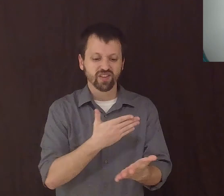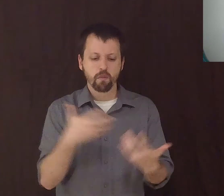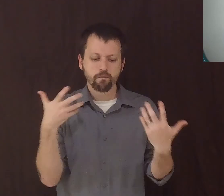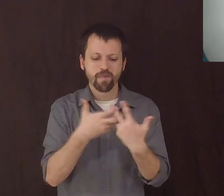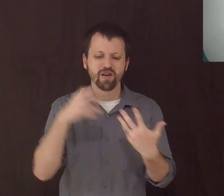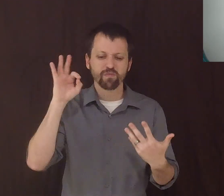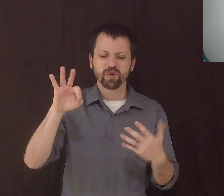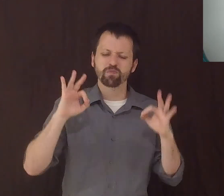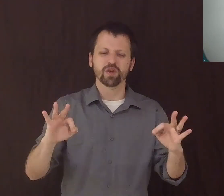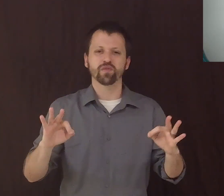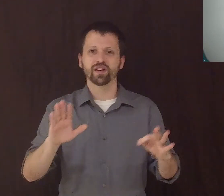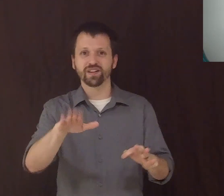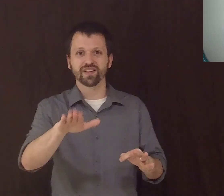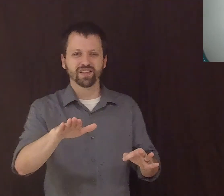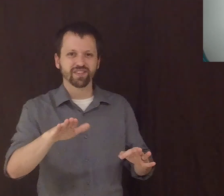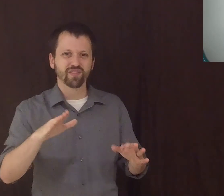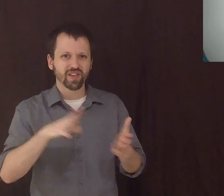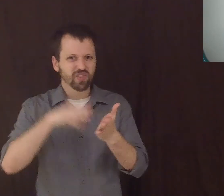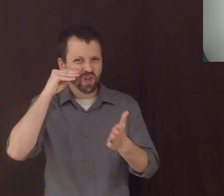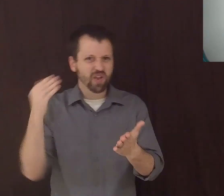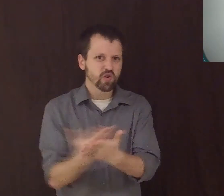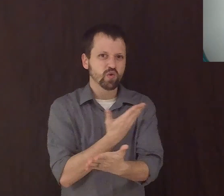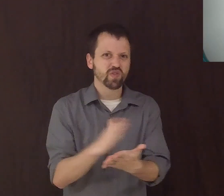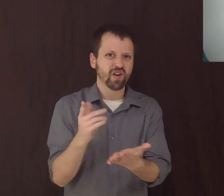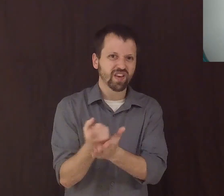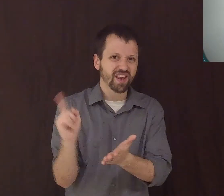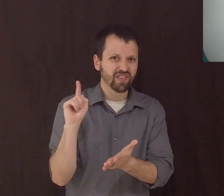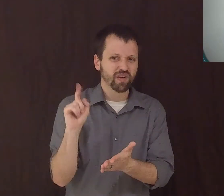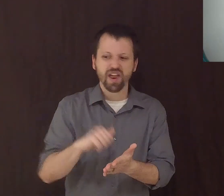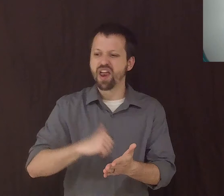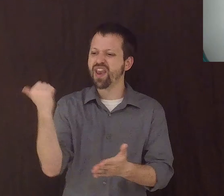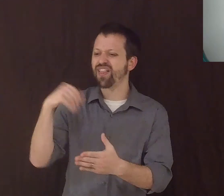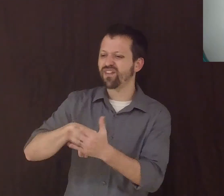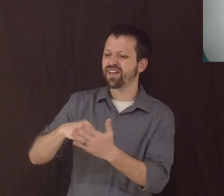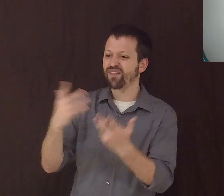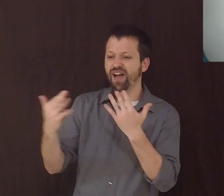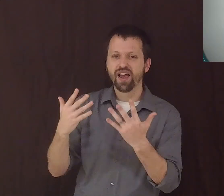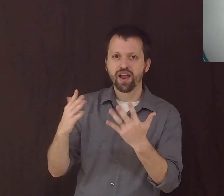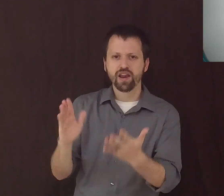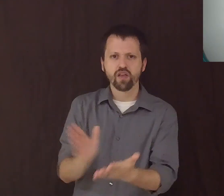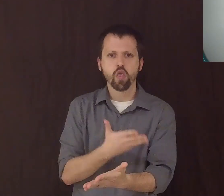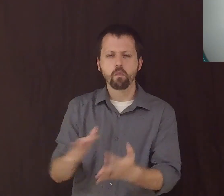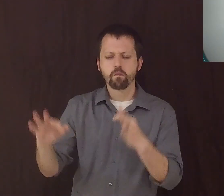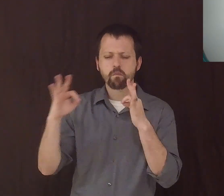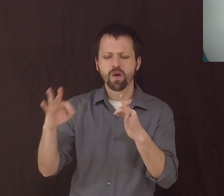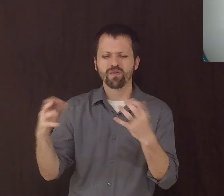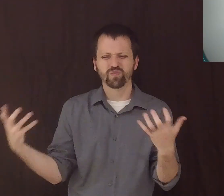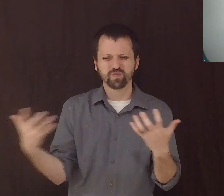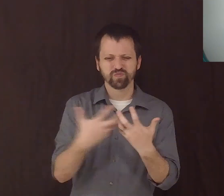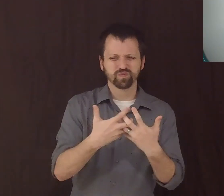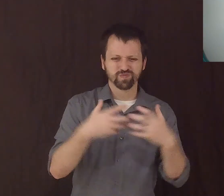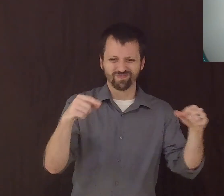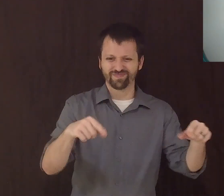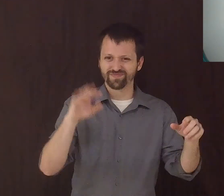message today. They taught us a new song last week called Another in the Fire. And man, what a great song to go along with this thought that, you